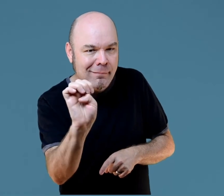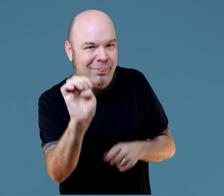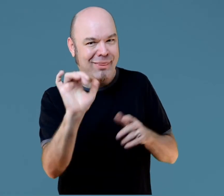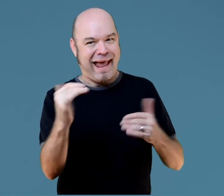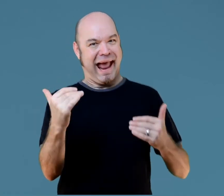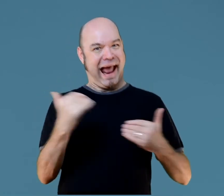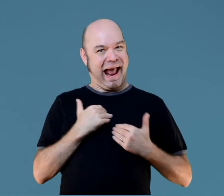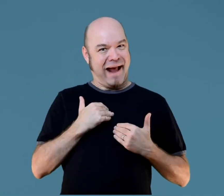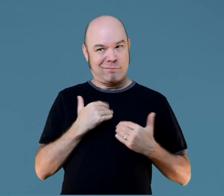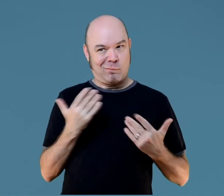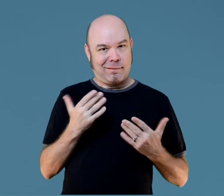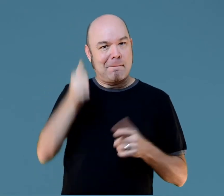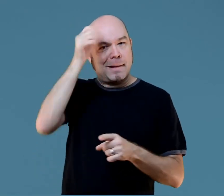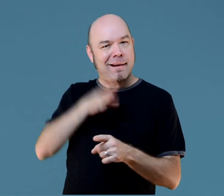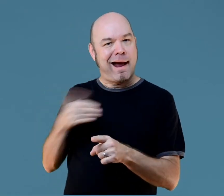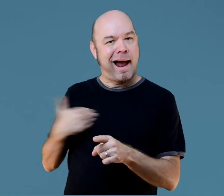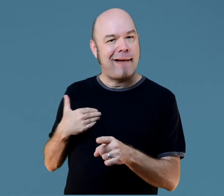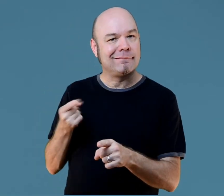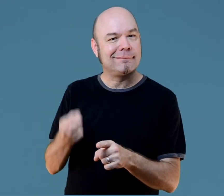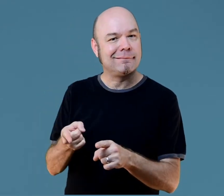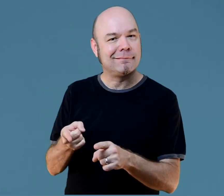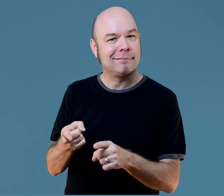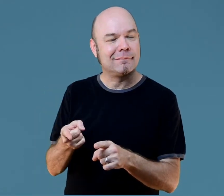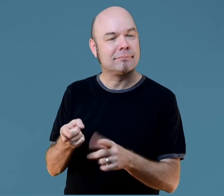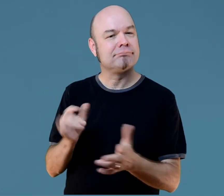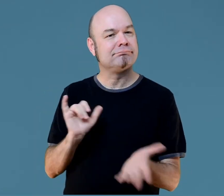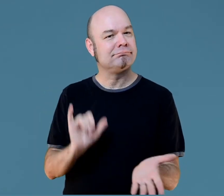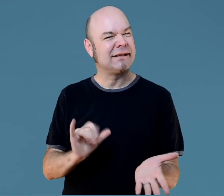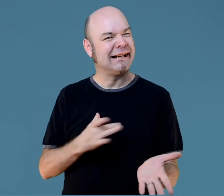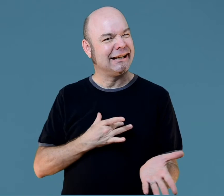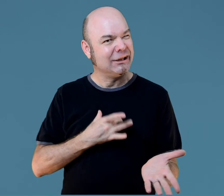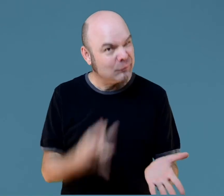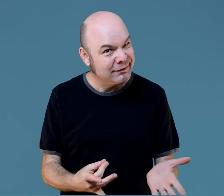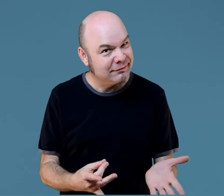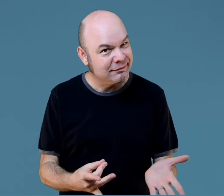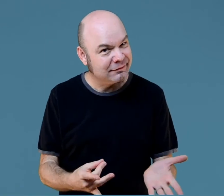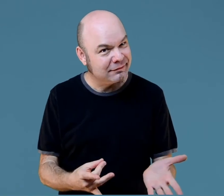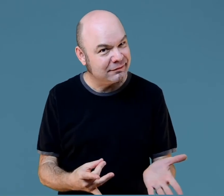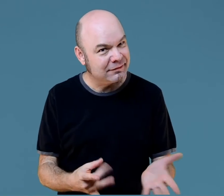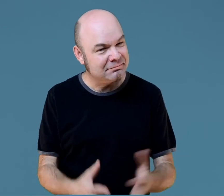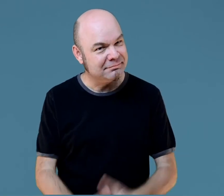and it only affects the males. Interesting.